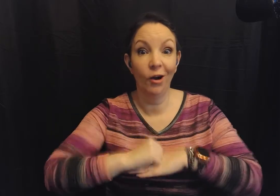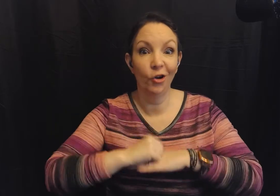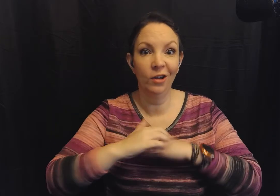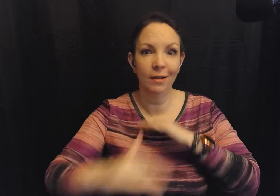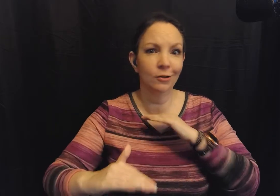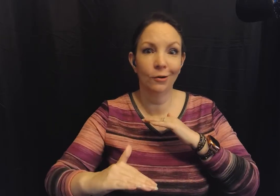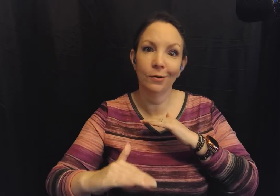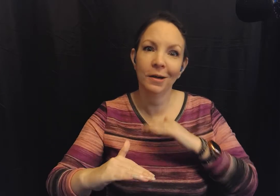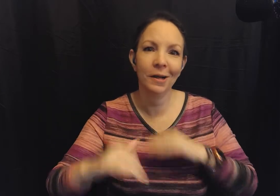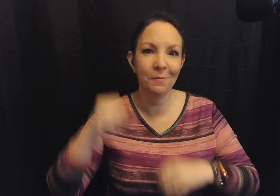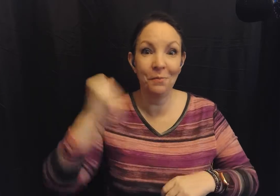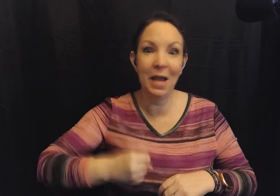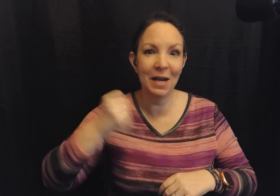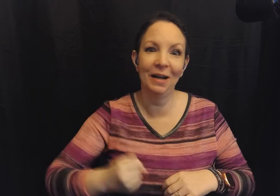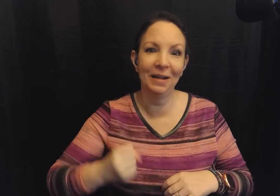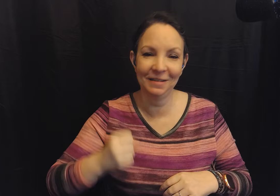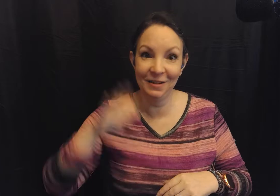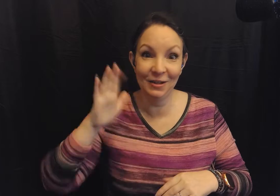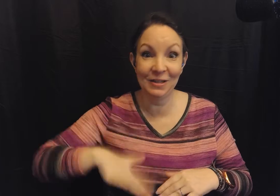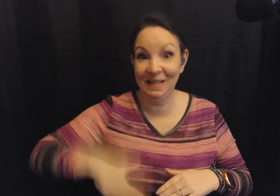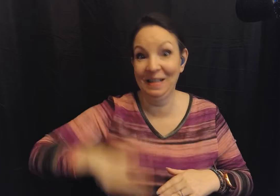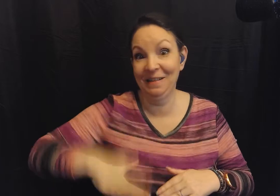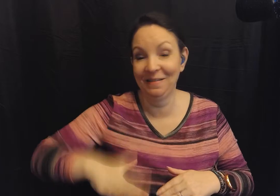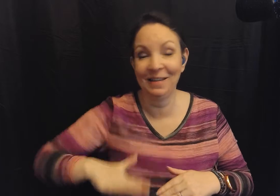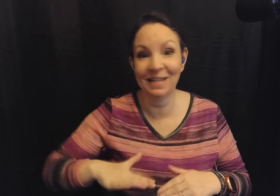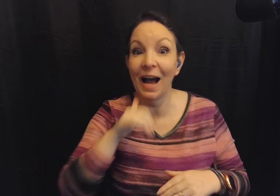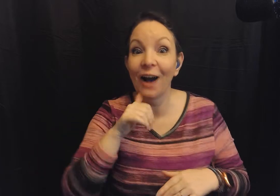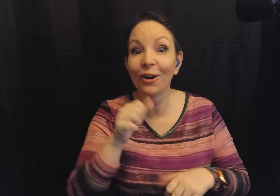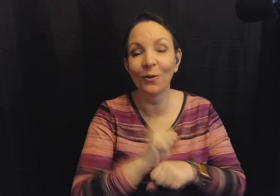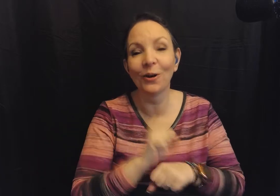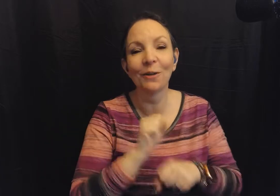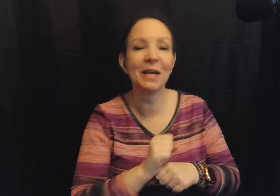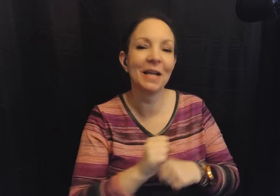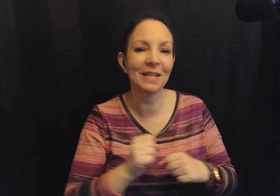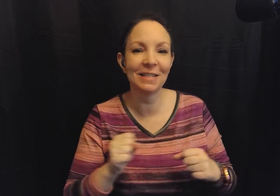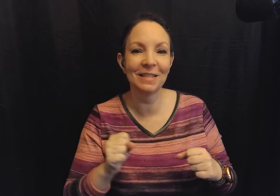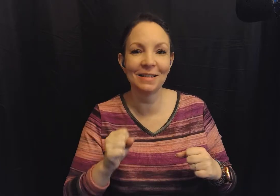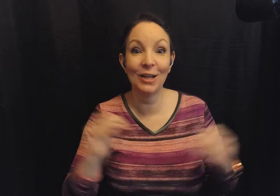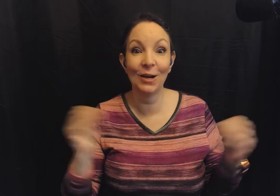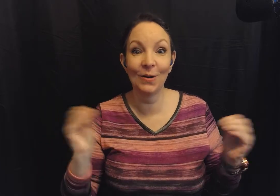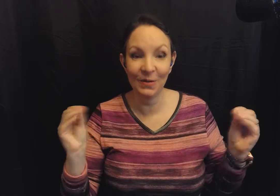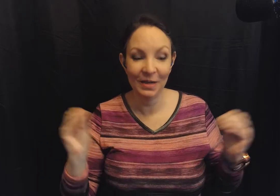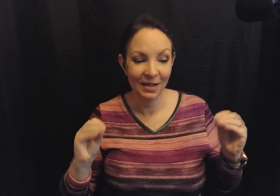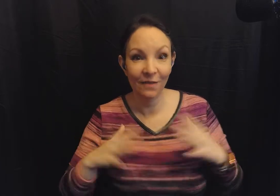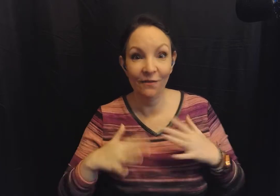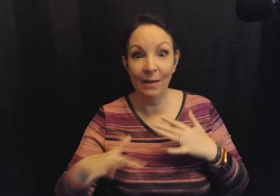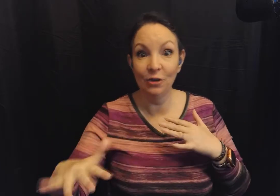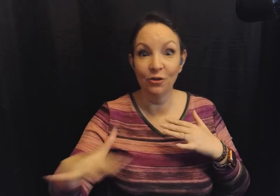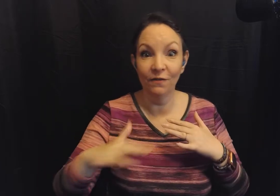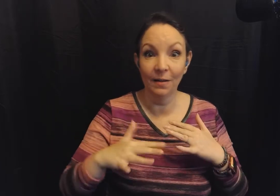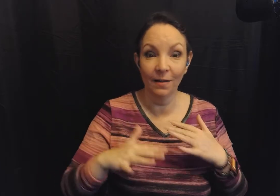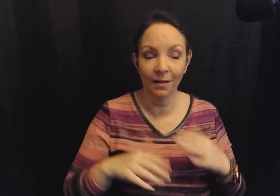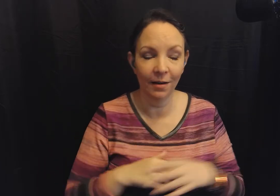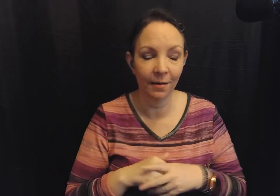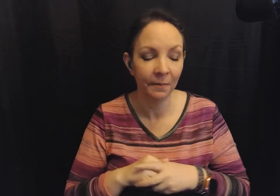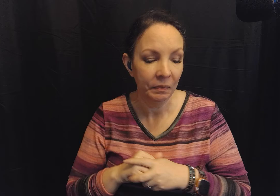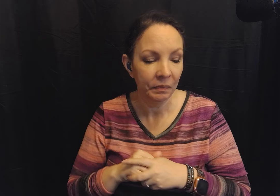concrete. So banging on, it's not going to work because it's no vibration feeling on that.